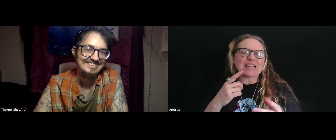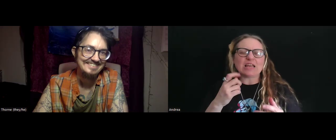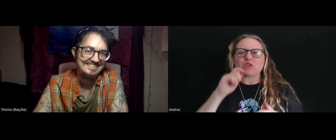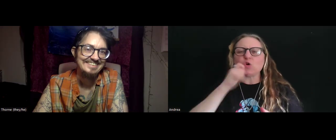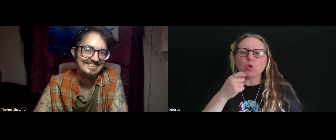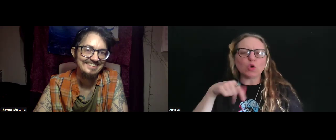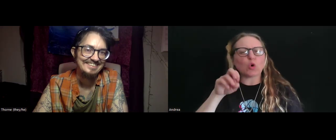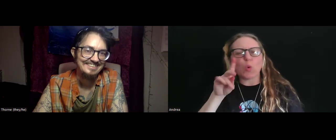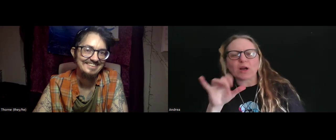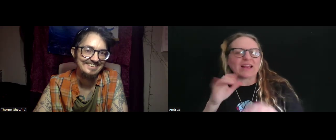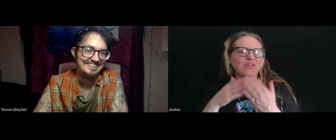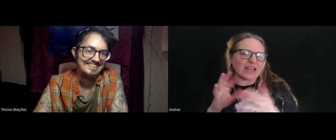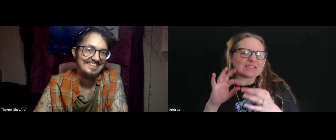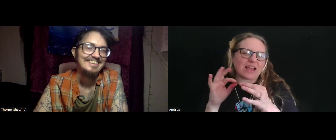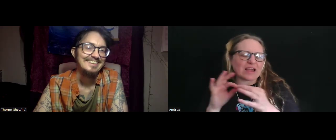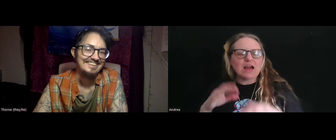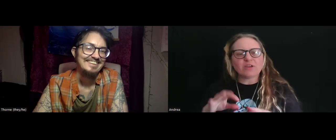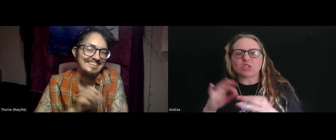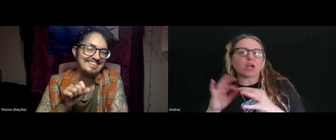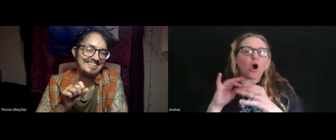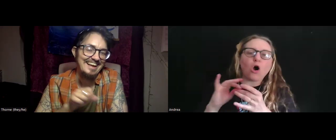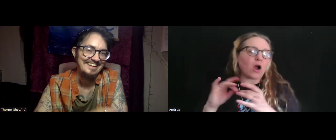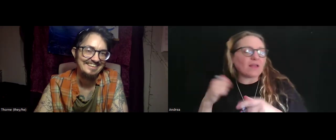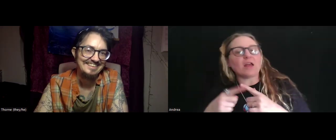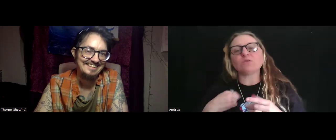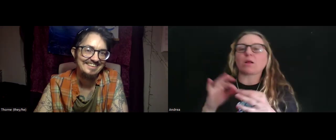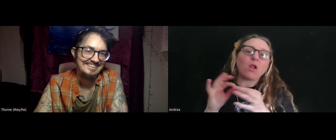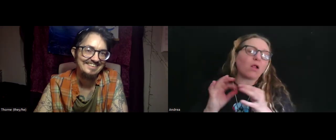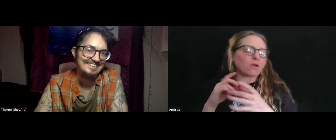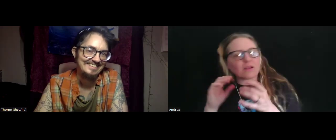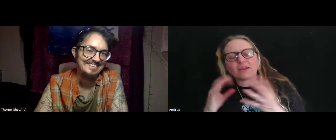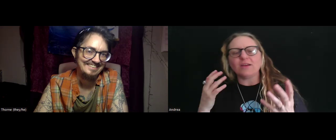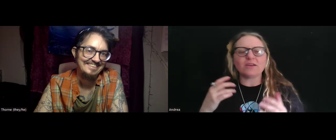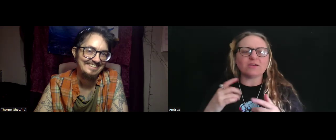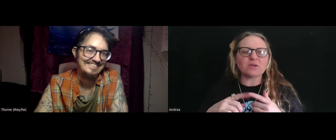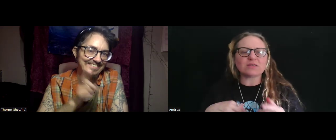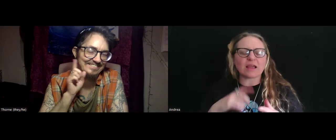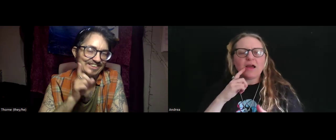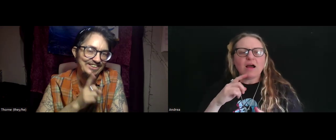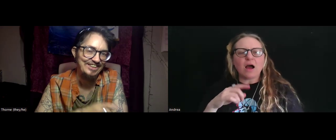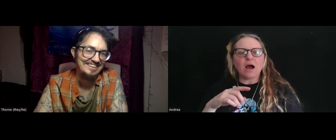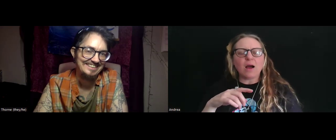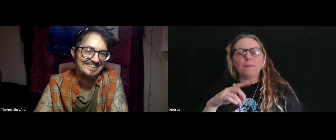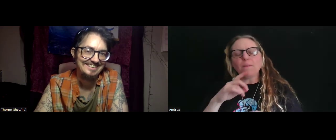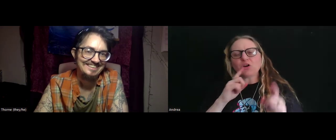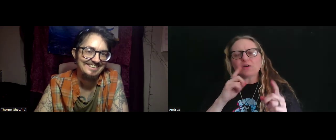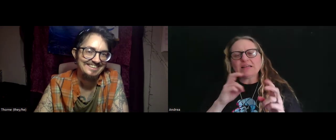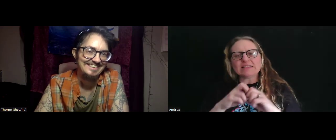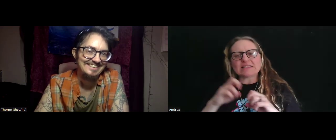kind of cool, quirky things. Like they're just like, oh, and then I was like, well, like, so it's like, A Mercury in